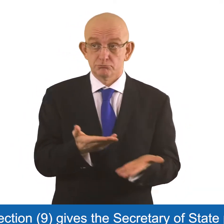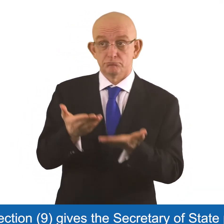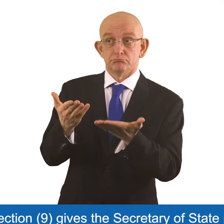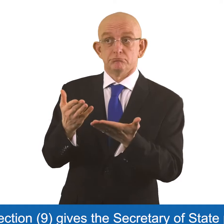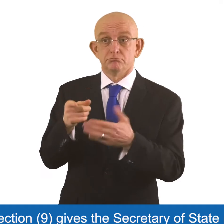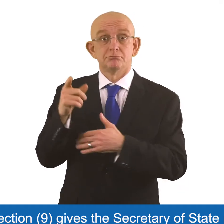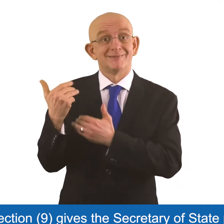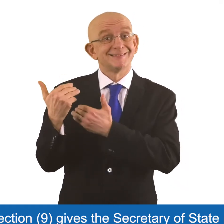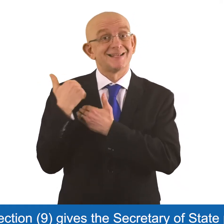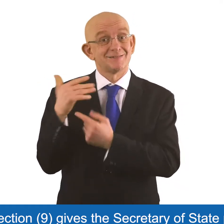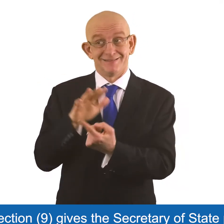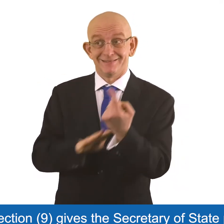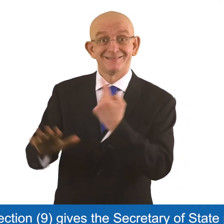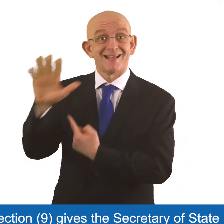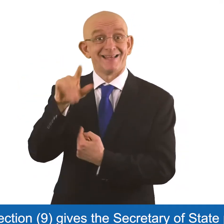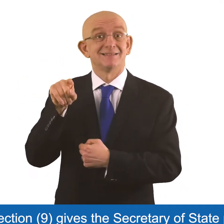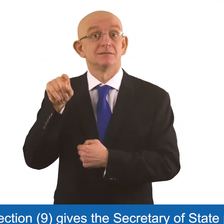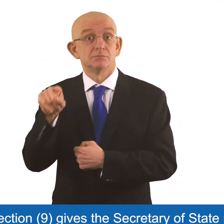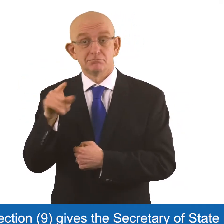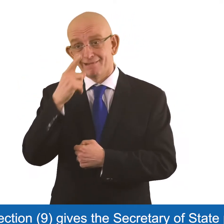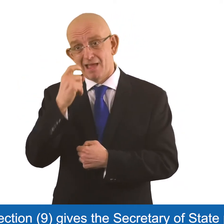of State power to amend this list by regulations.